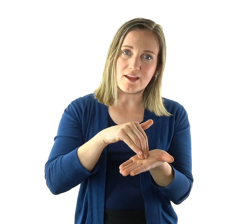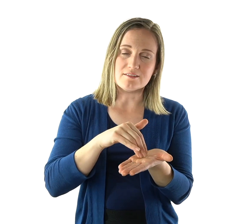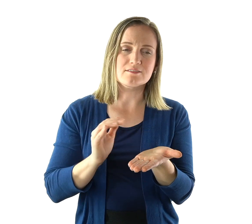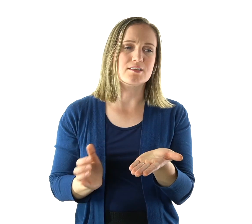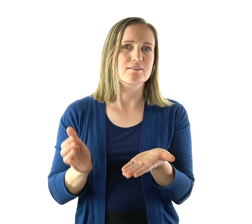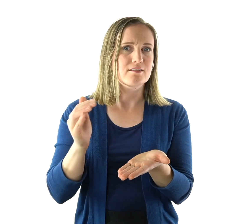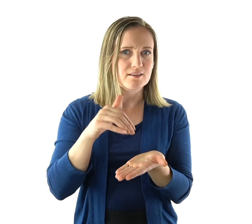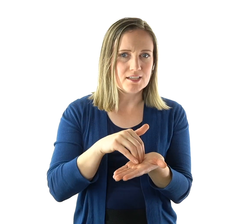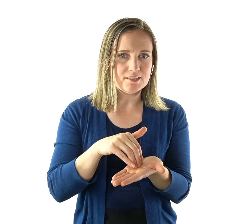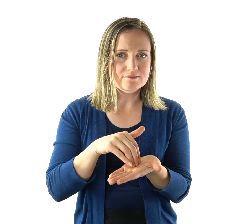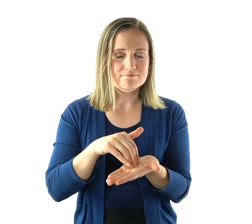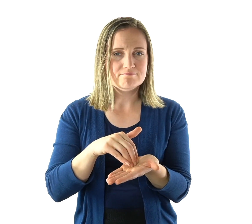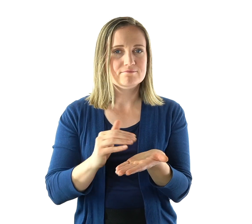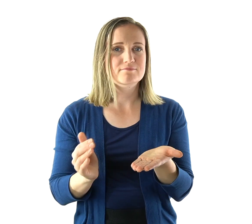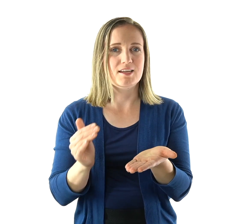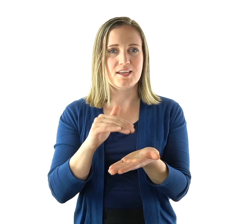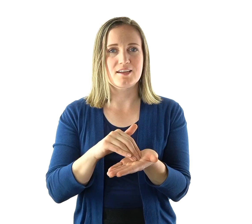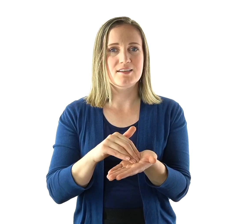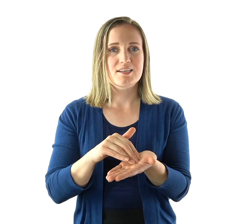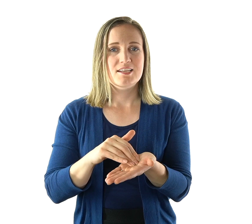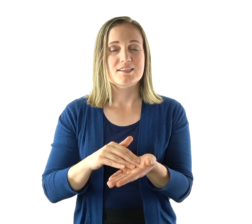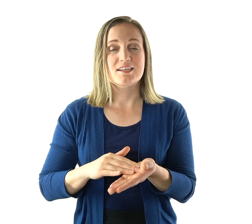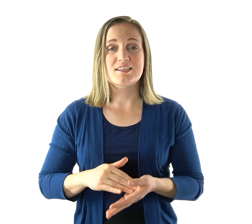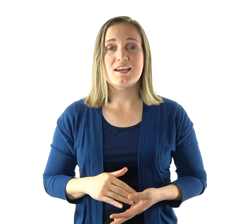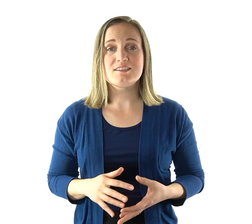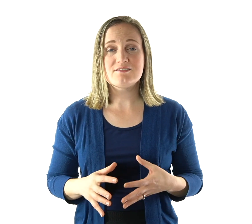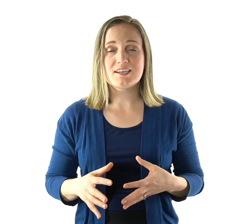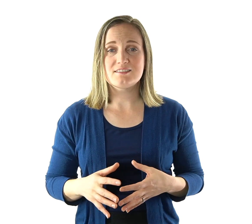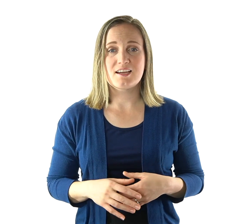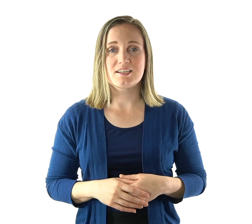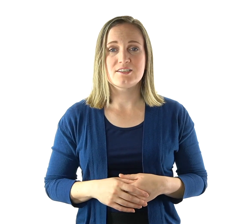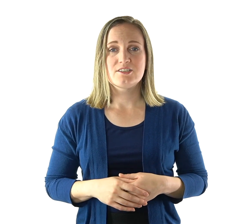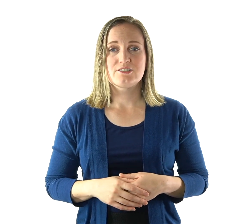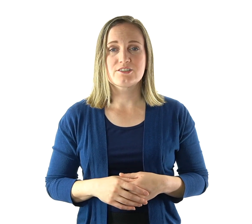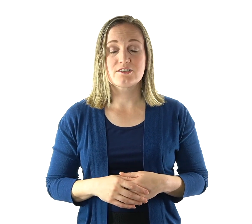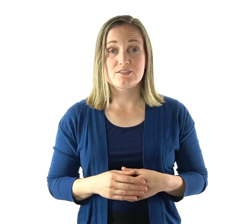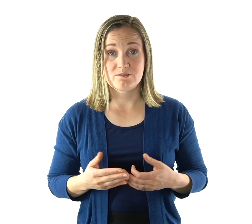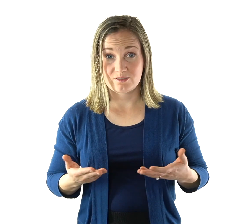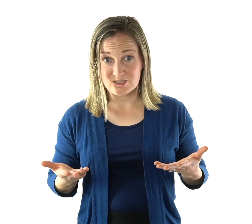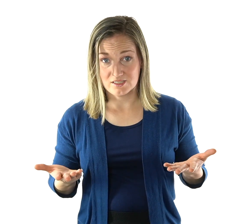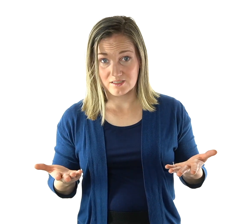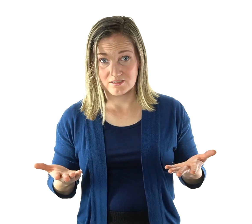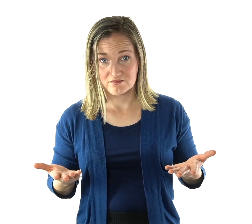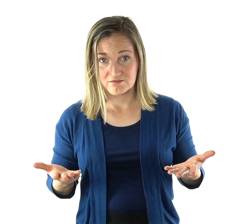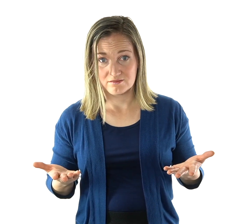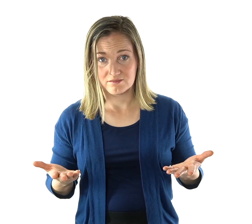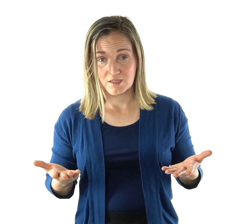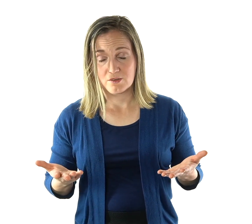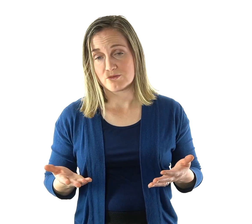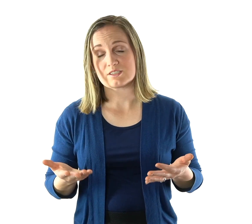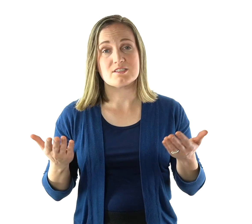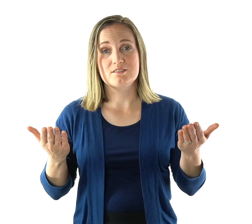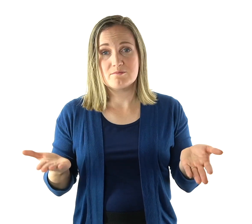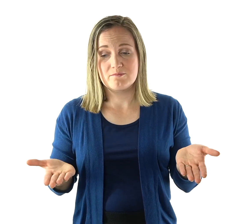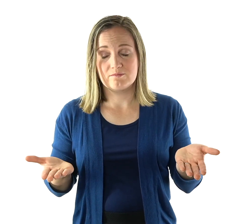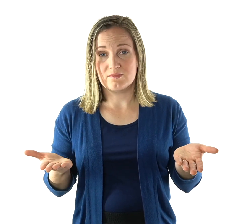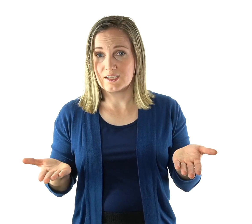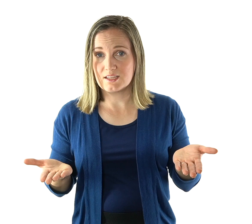again, like again, again. Then at the end of that line, you're gonna do a question, which is like